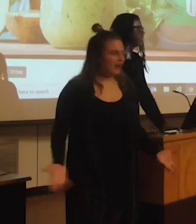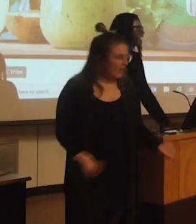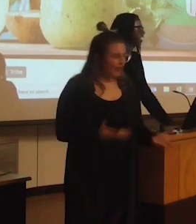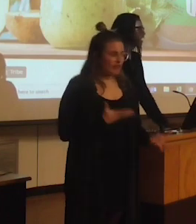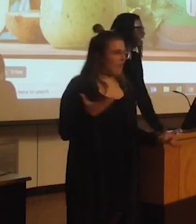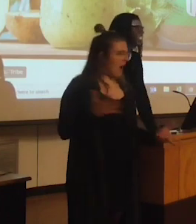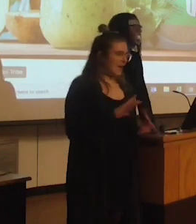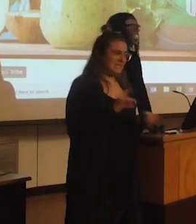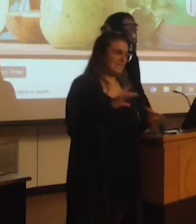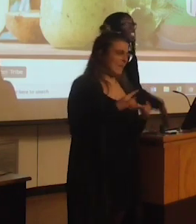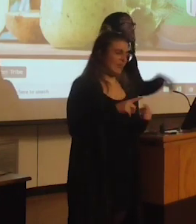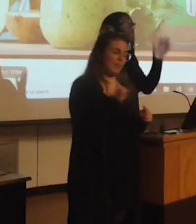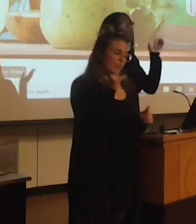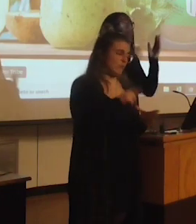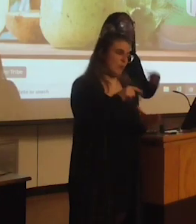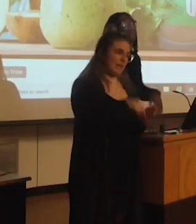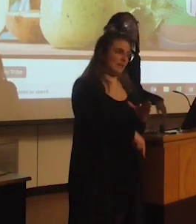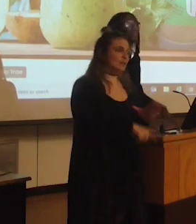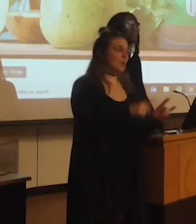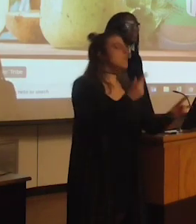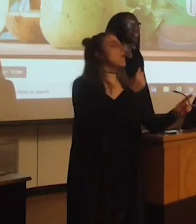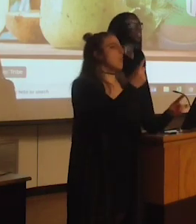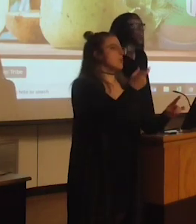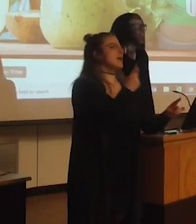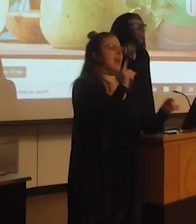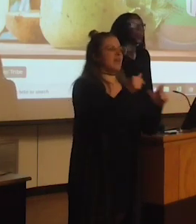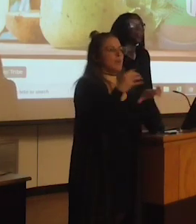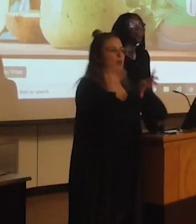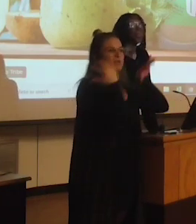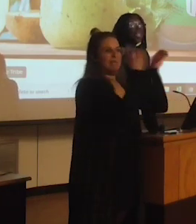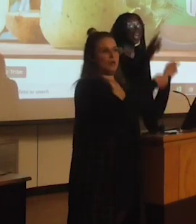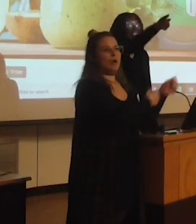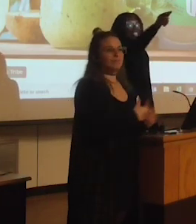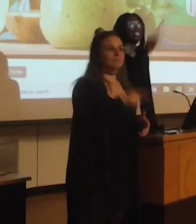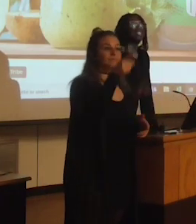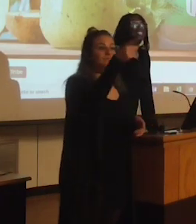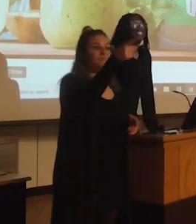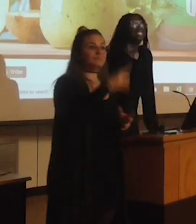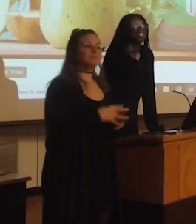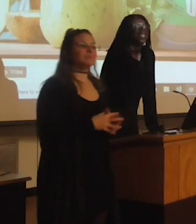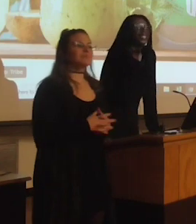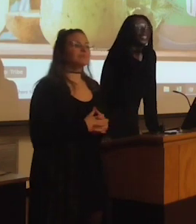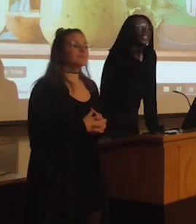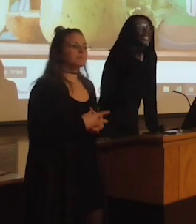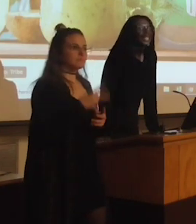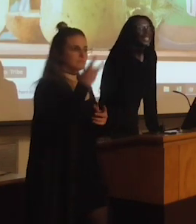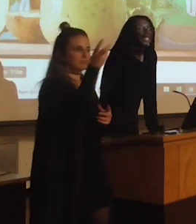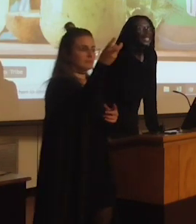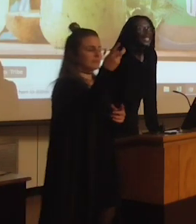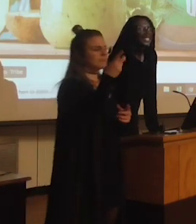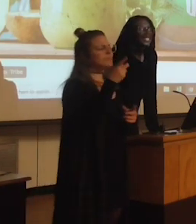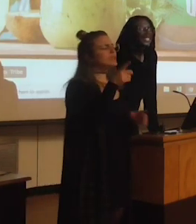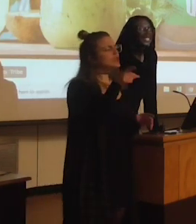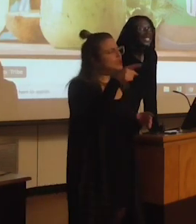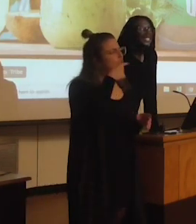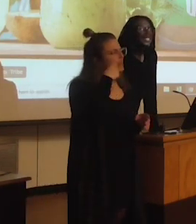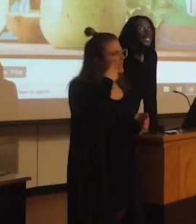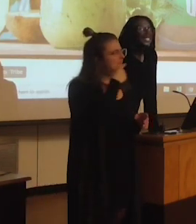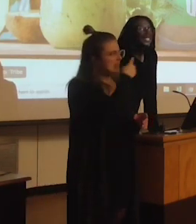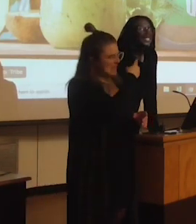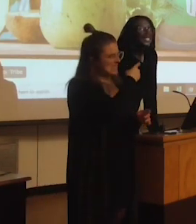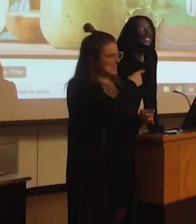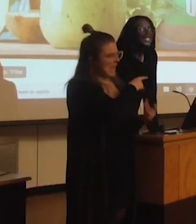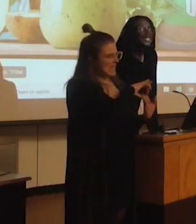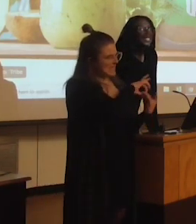but like, we won't even get into it. Like, just one more, and then we'll clear out the room. Yes. Do you think this has anything to do with the